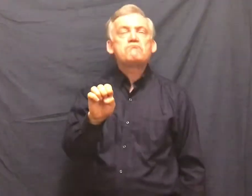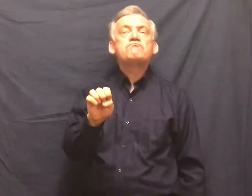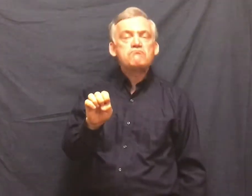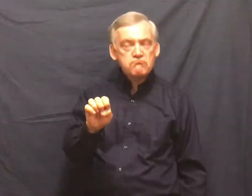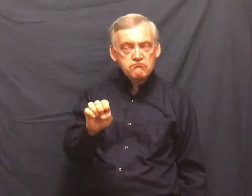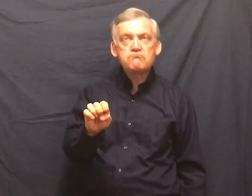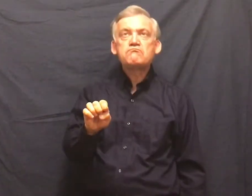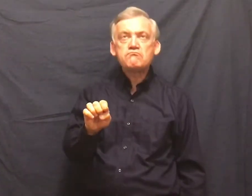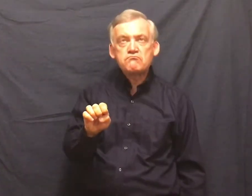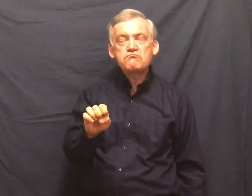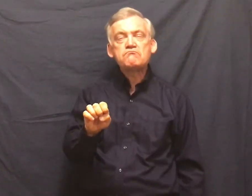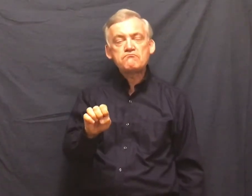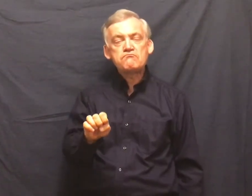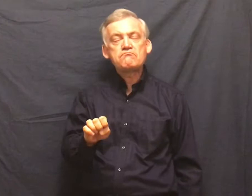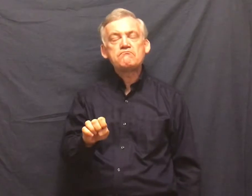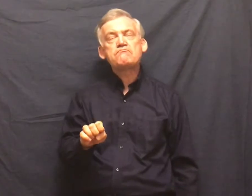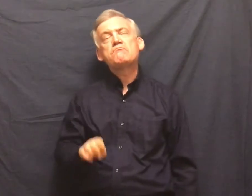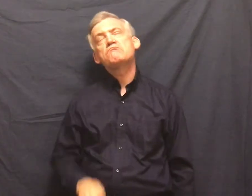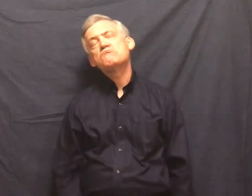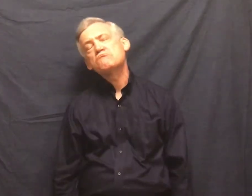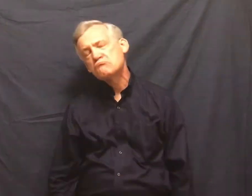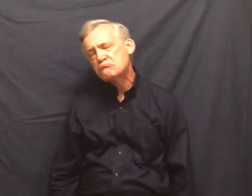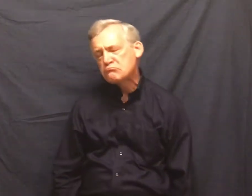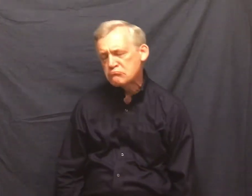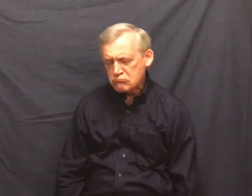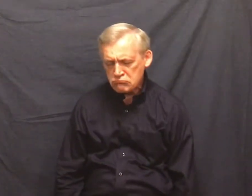And he continued sadly, "and never have no catch-up.